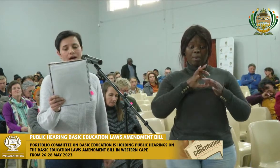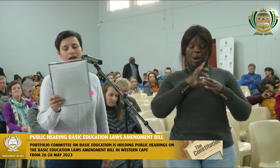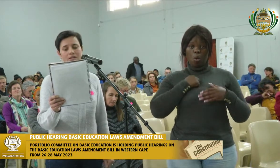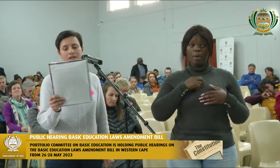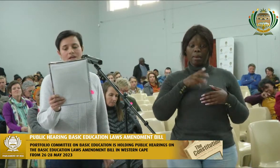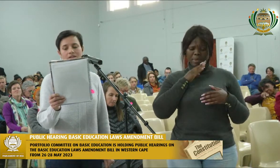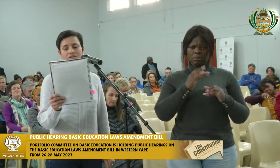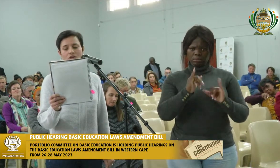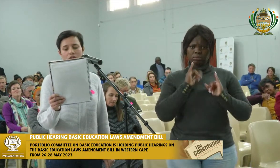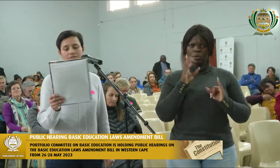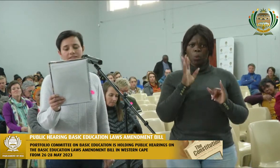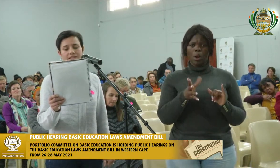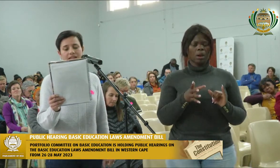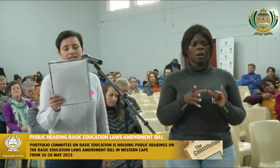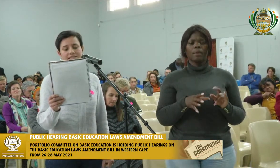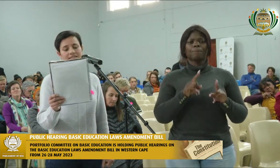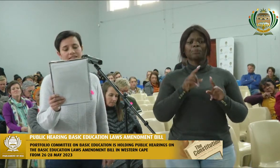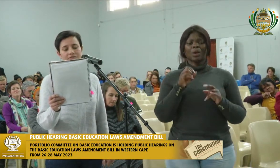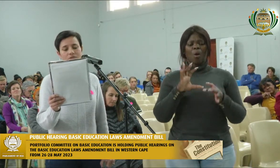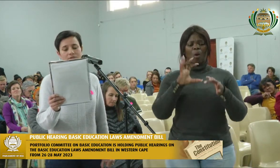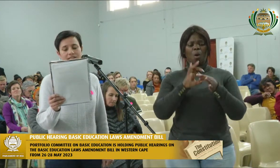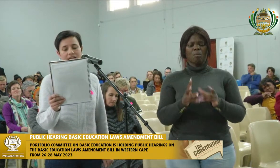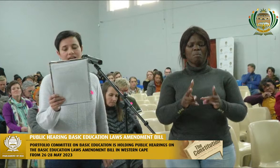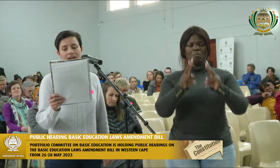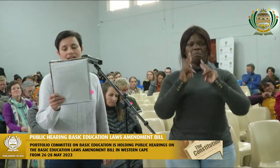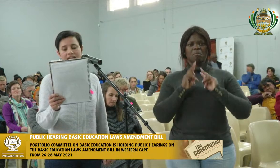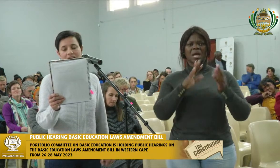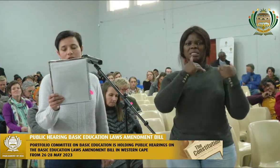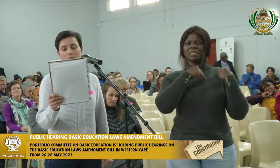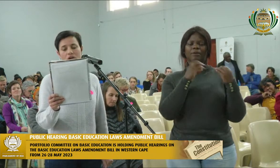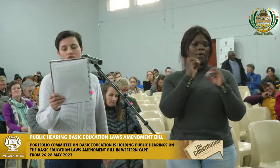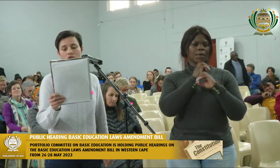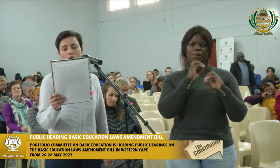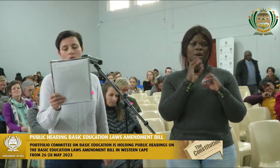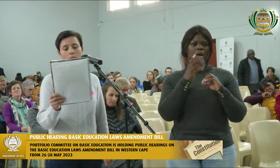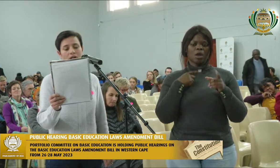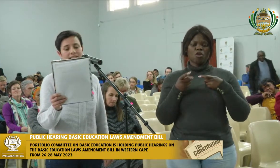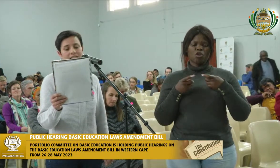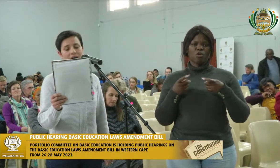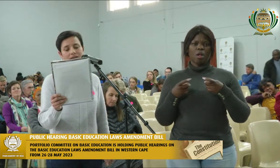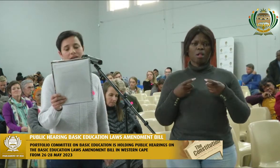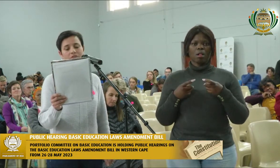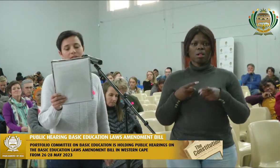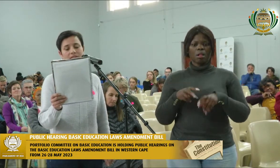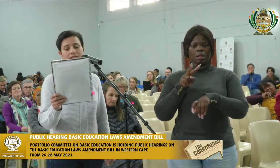other way around. This home visit thing is a safety risk, and it cannot be controlled or